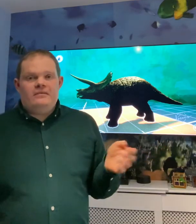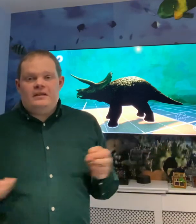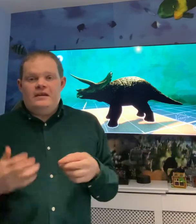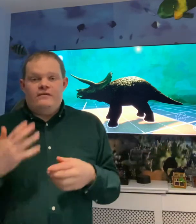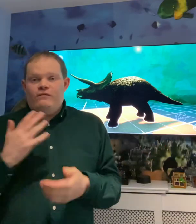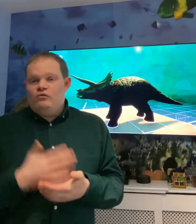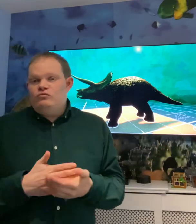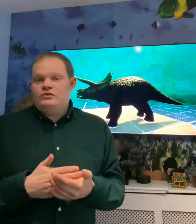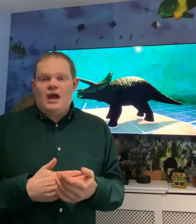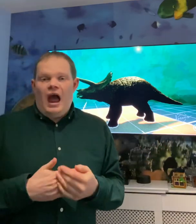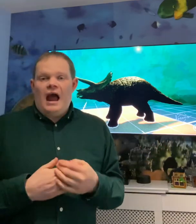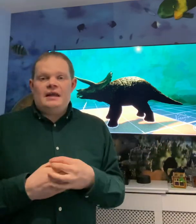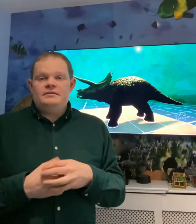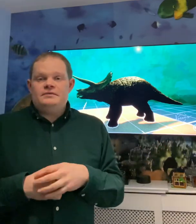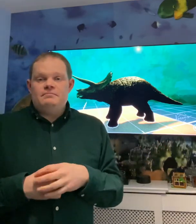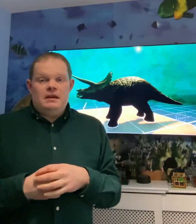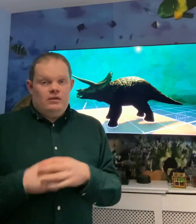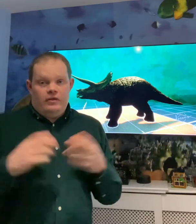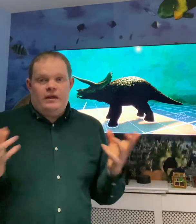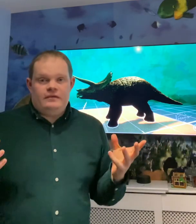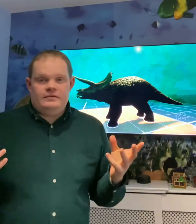basically fruit and many other things.